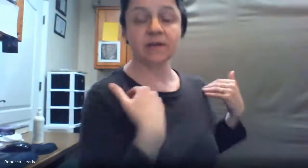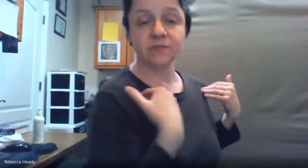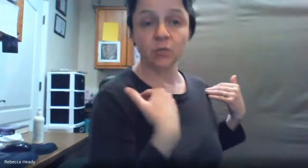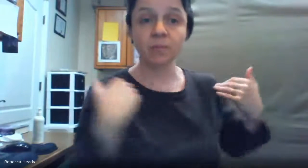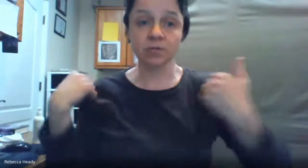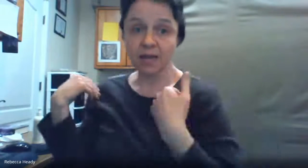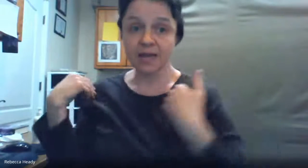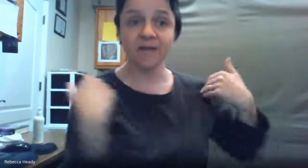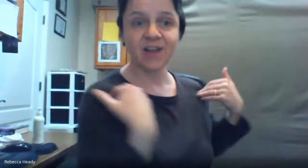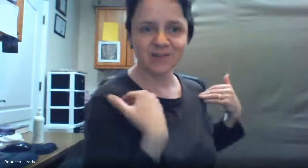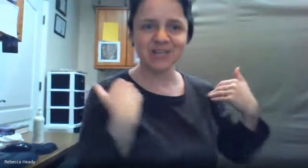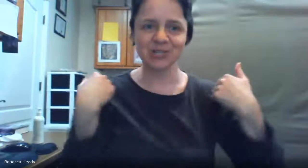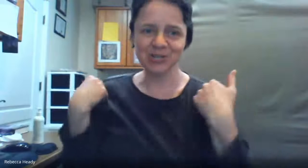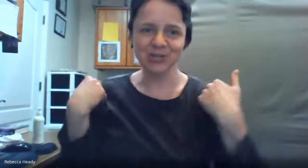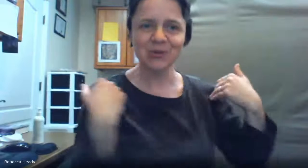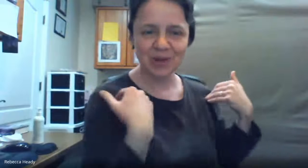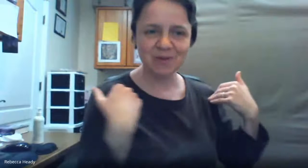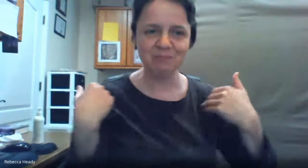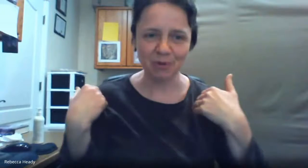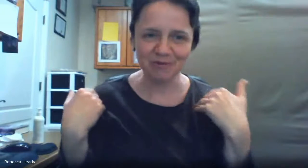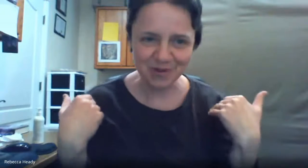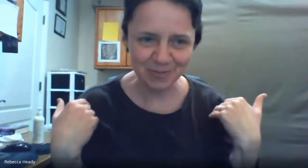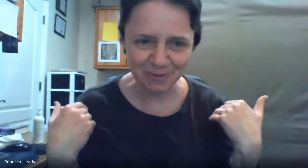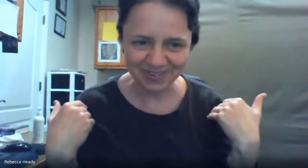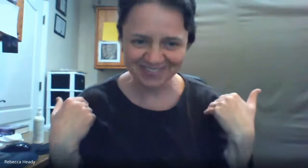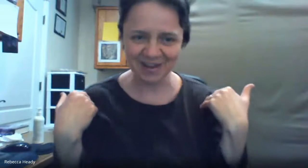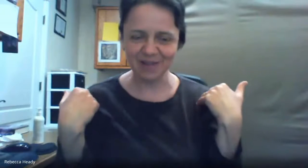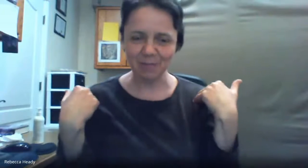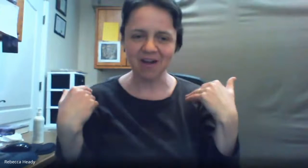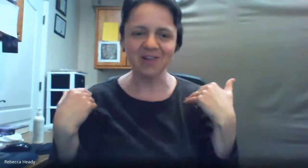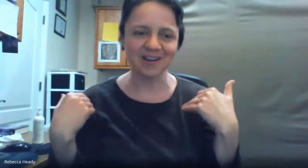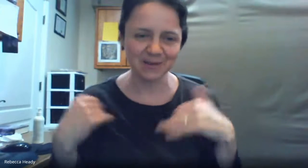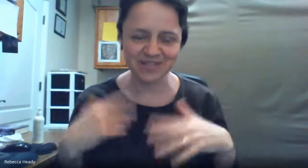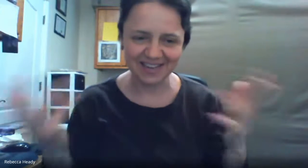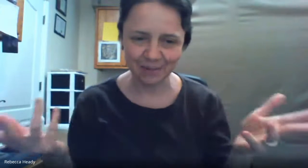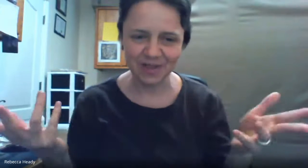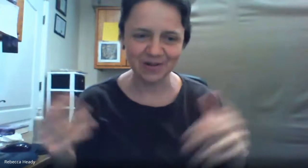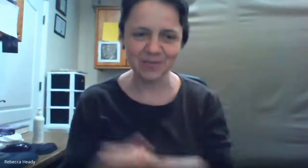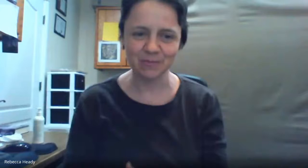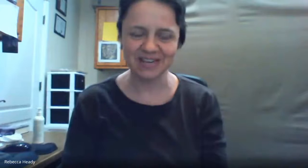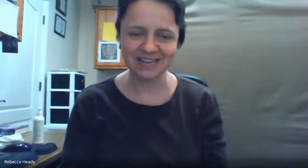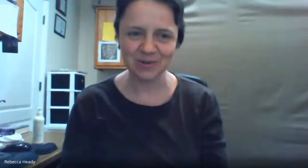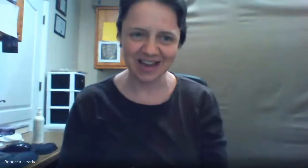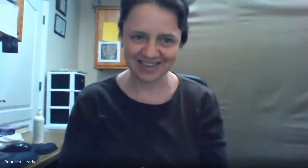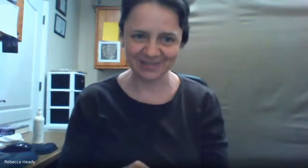if 2 people are talking and having conversation, you can be both of those people, kind of like a monologue, and somebody's getting up there and they're pretending to act out,